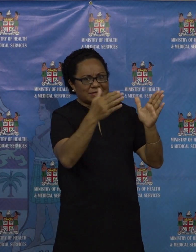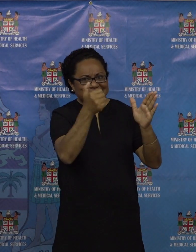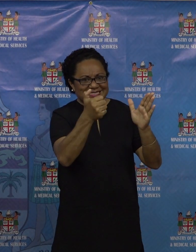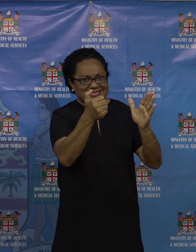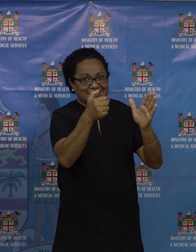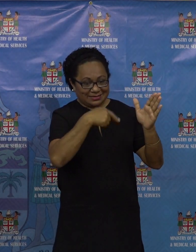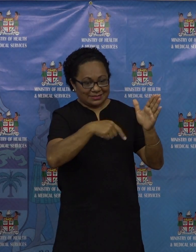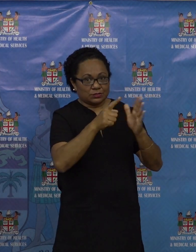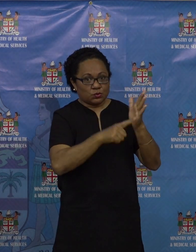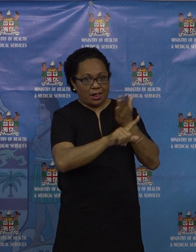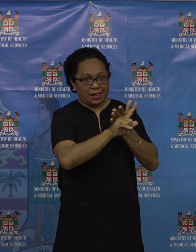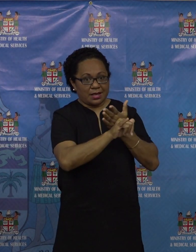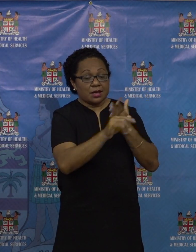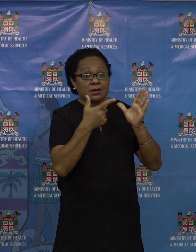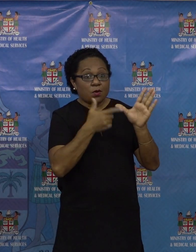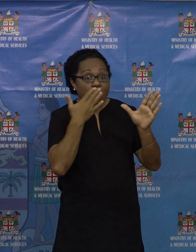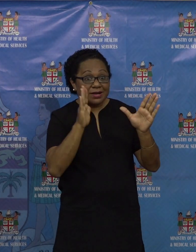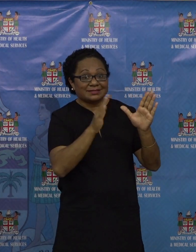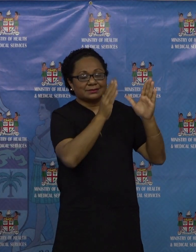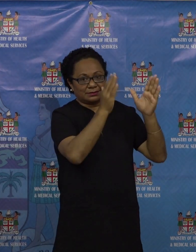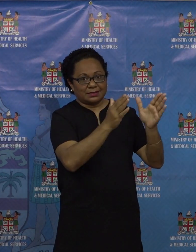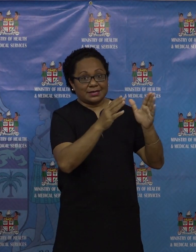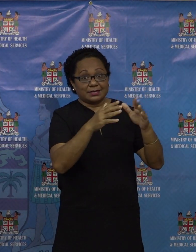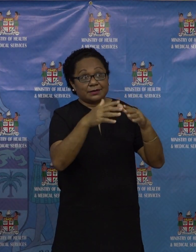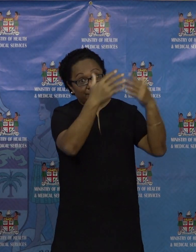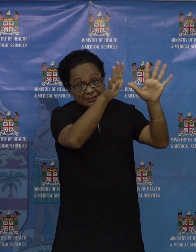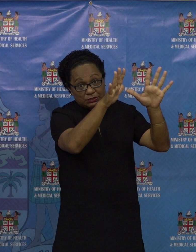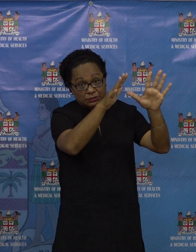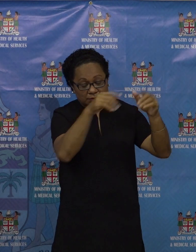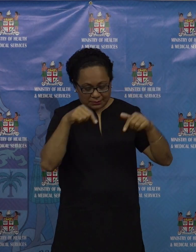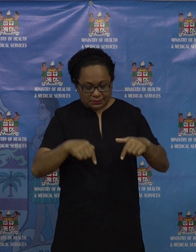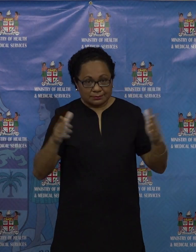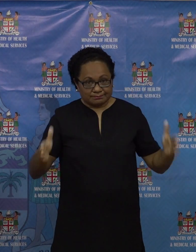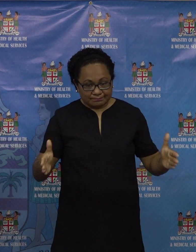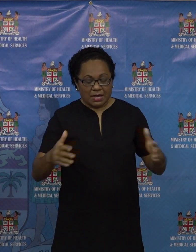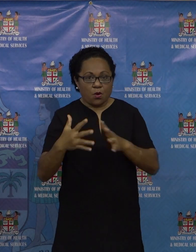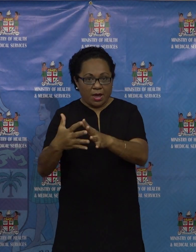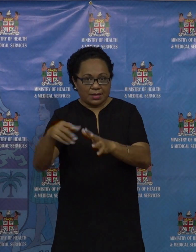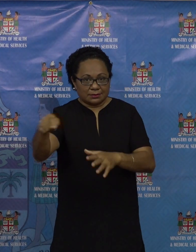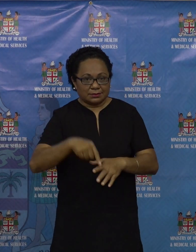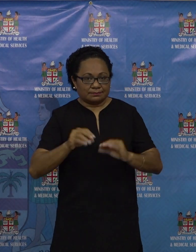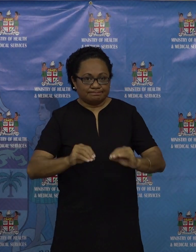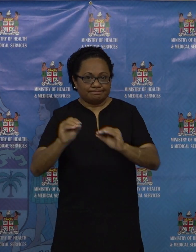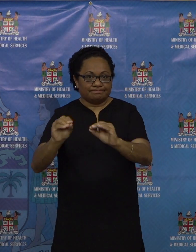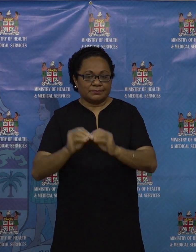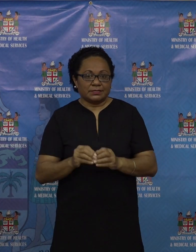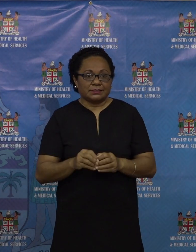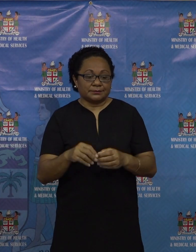it out to the Central and the Western Division as well. In addition to all of this, our vaccination